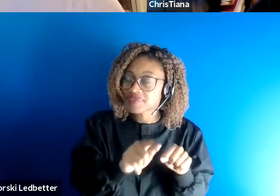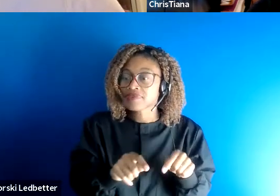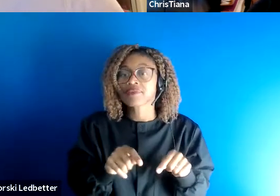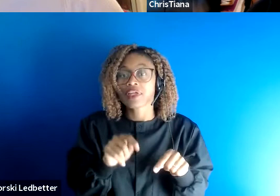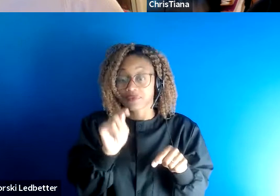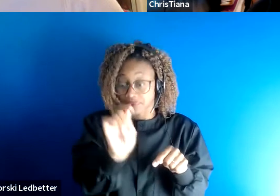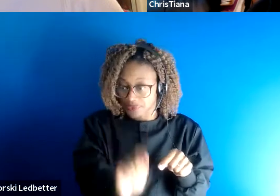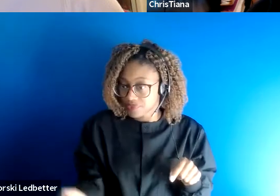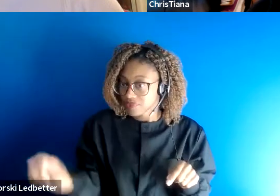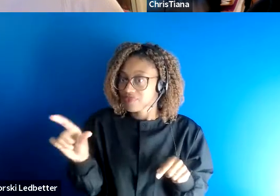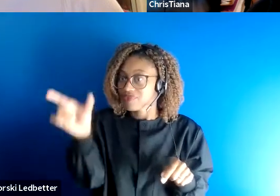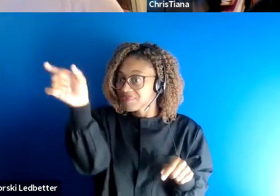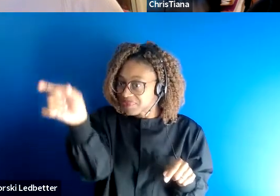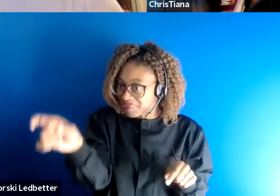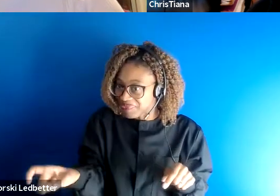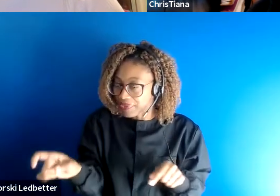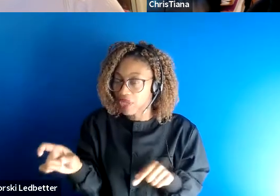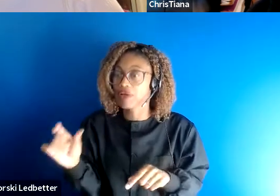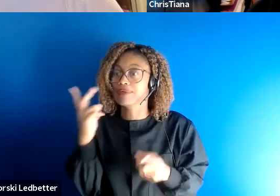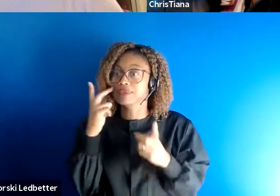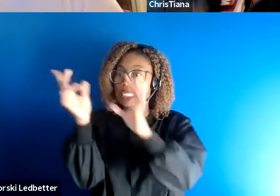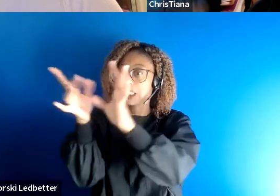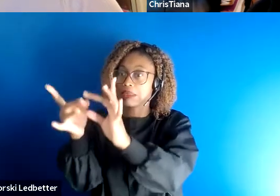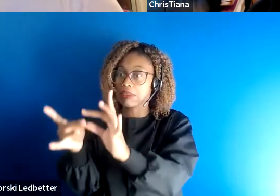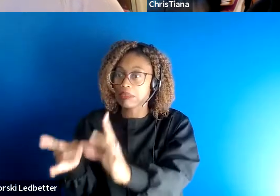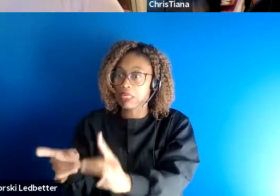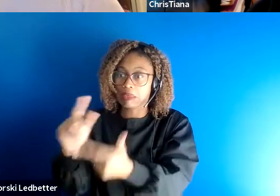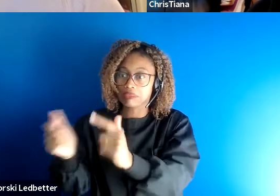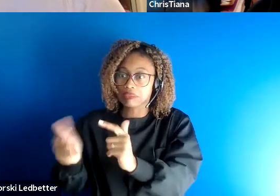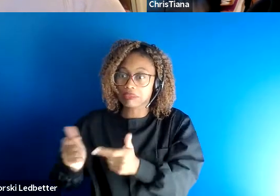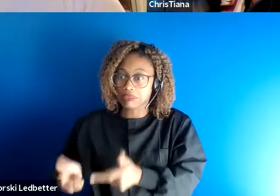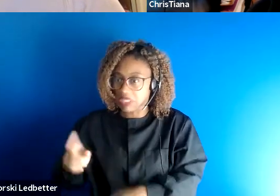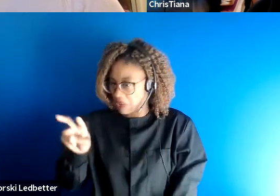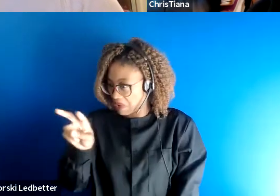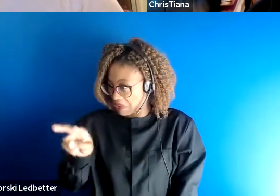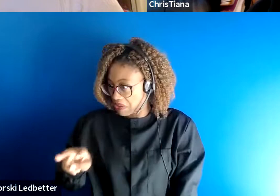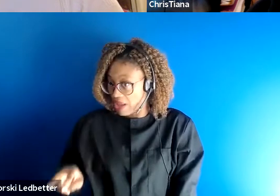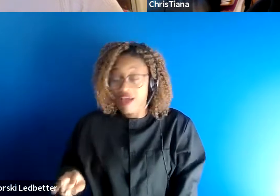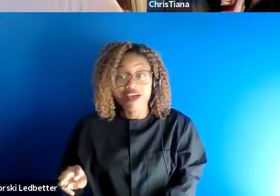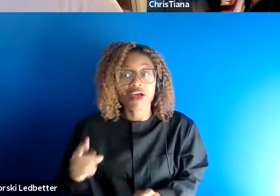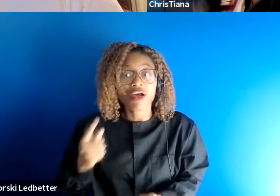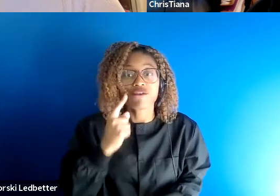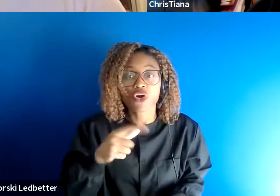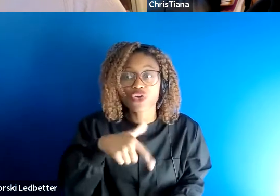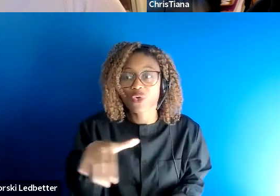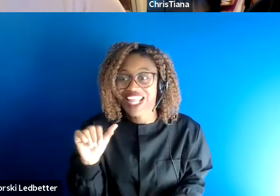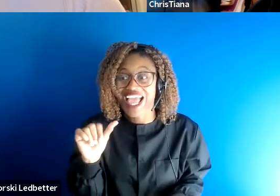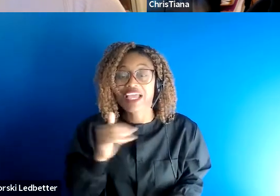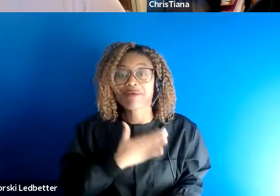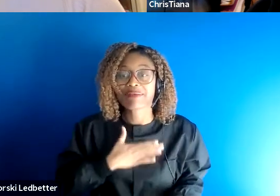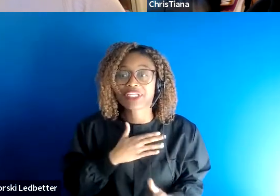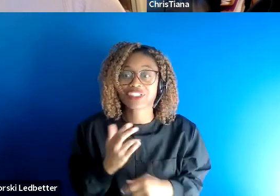will allow you to follow along with the chat or add comments. For Q&A, please use